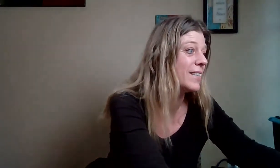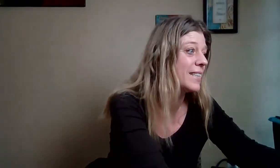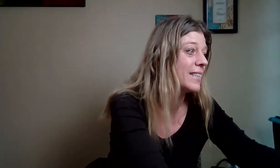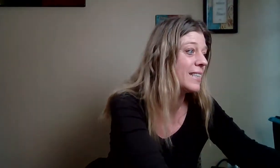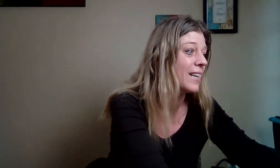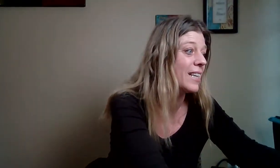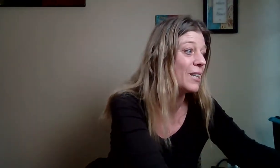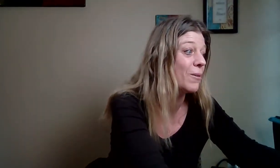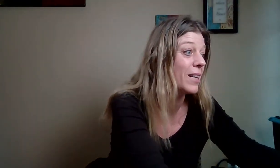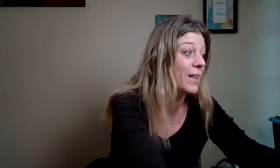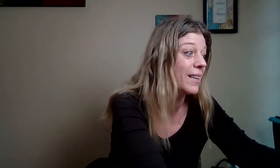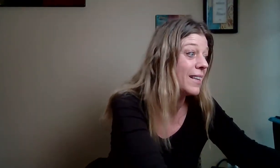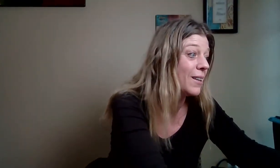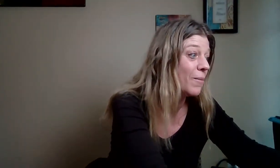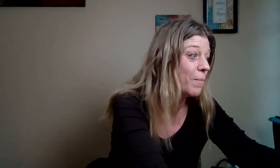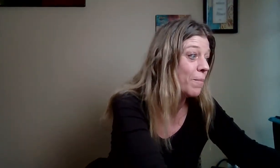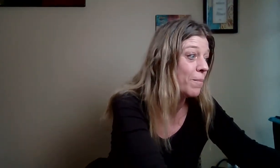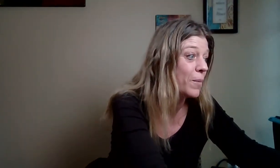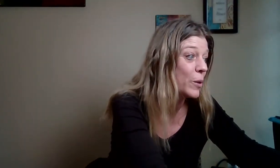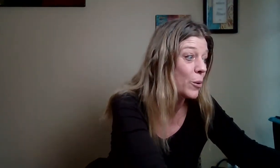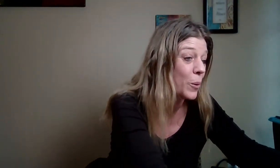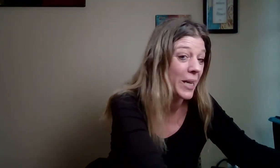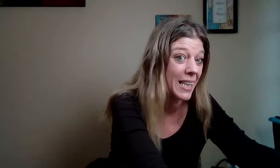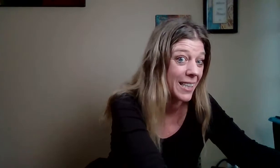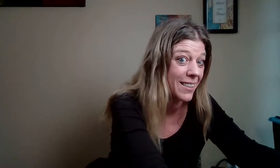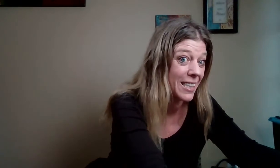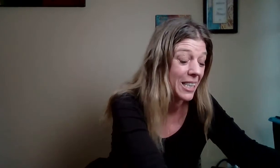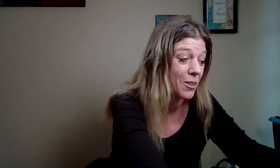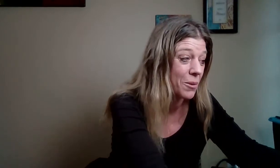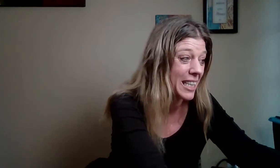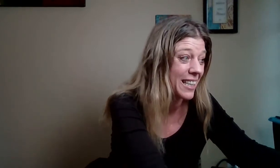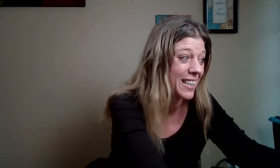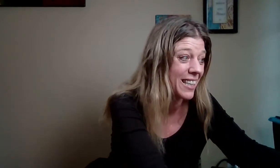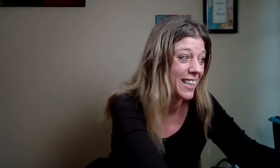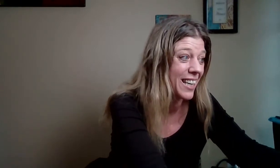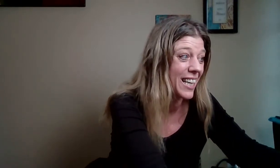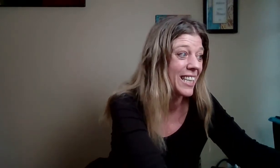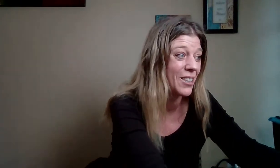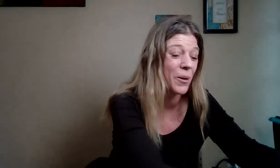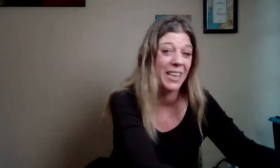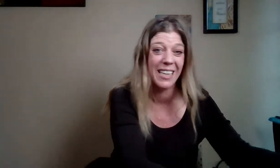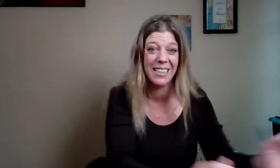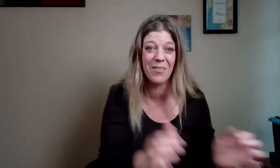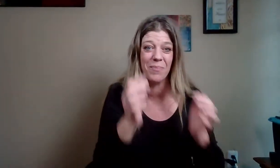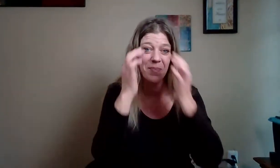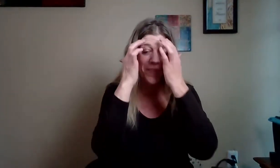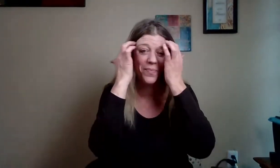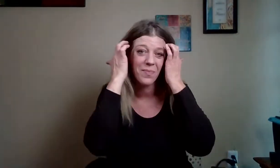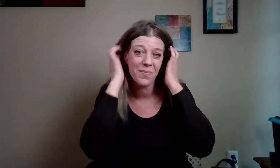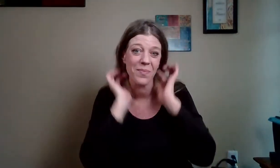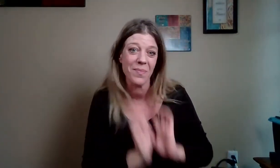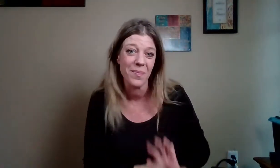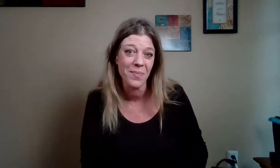We started with toilet, didn't we? Toilet.